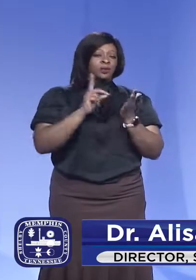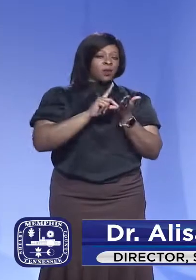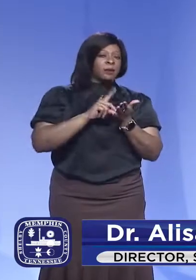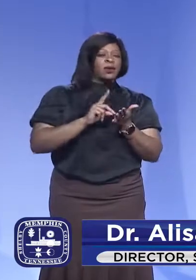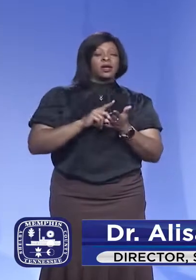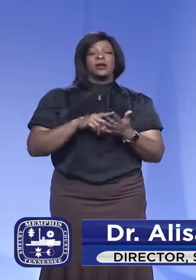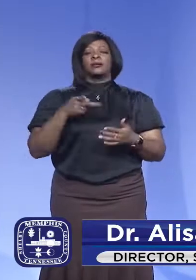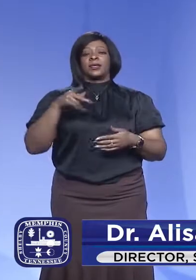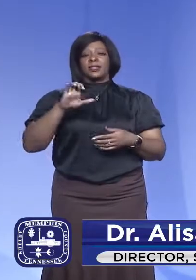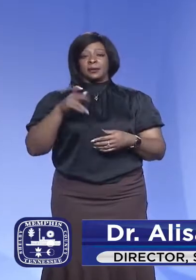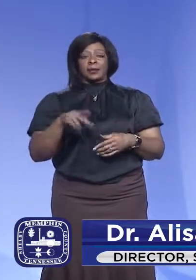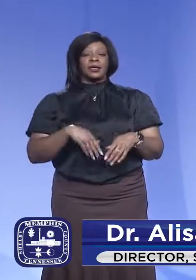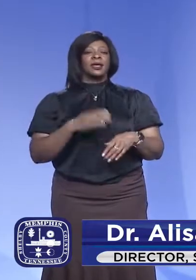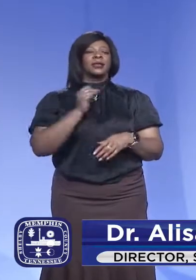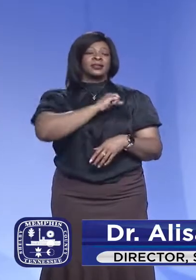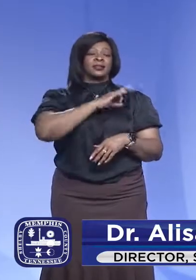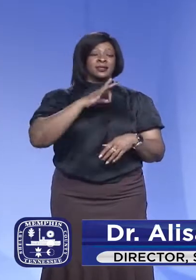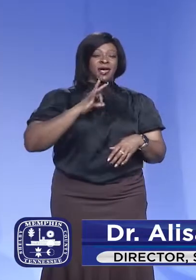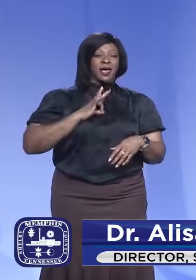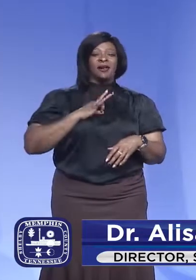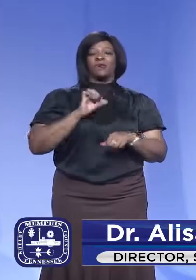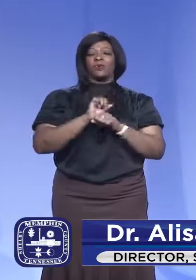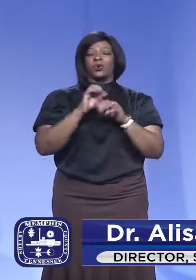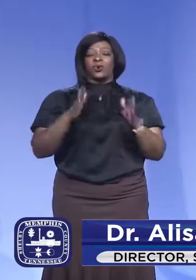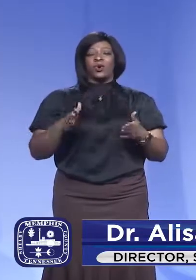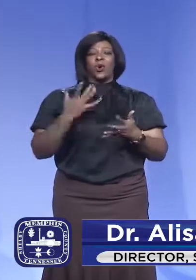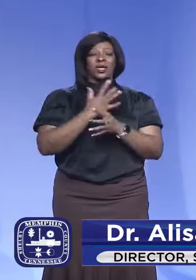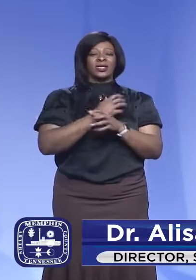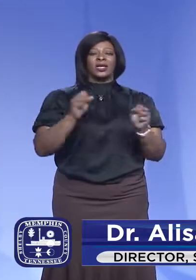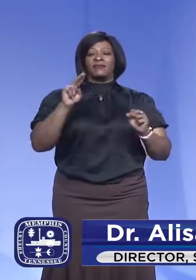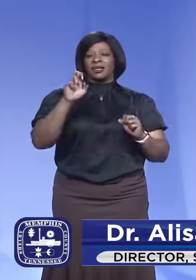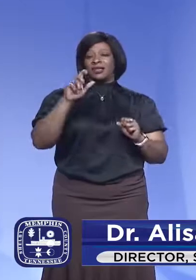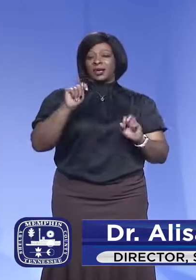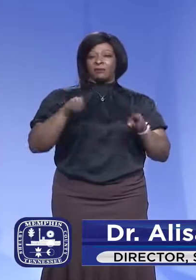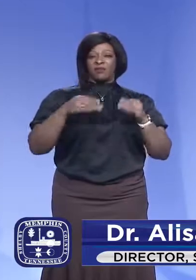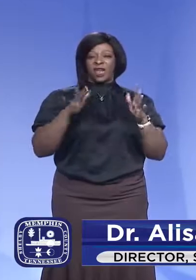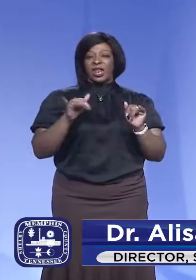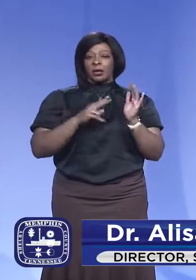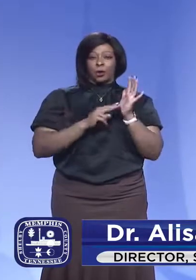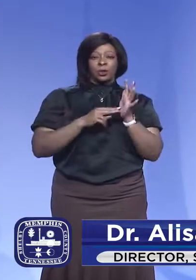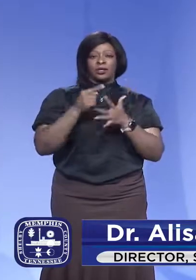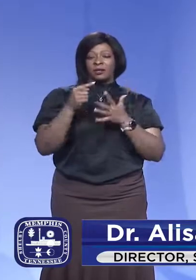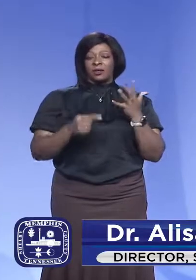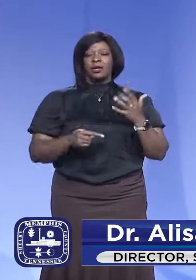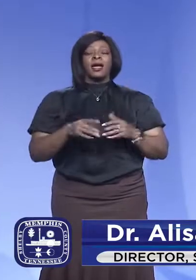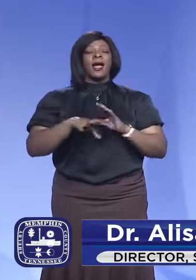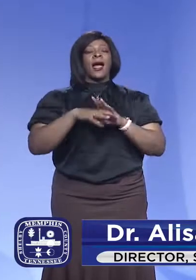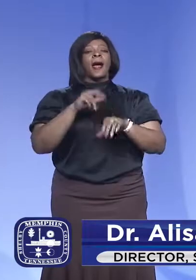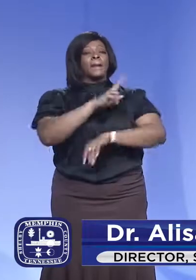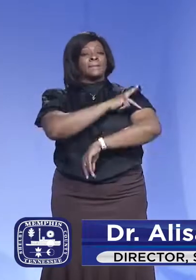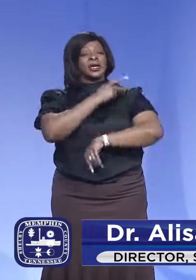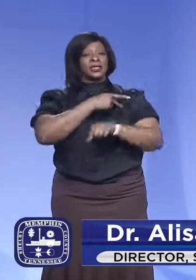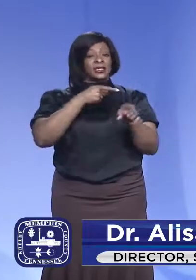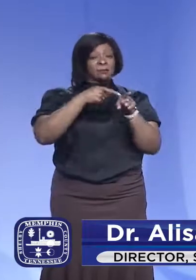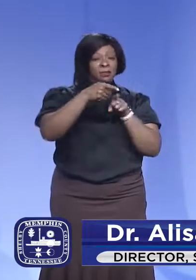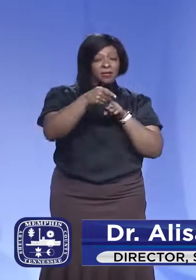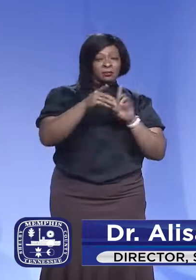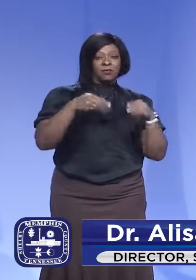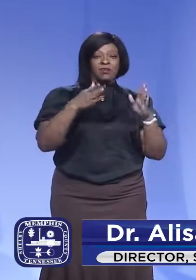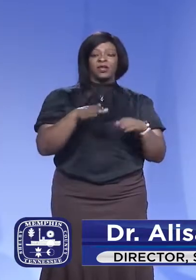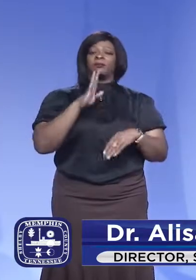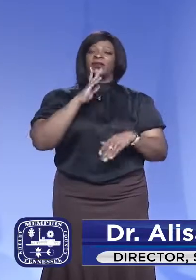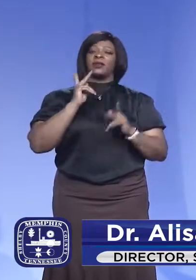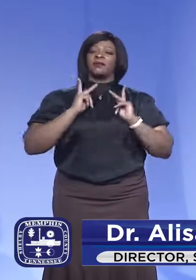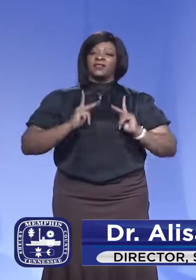providers and staff of primary care, or I would say safety net providers, outpatient specialty providers, so that could be